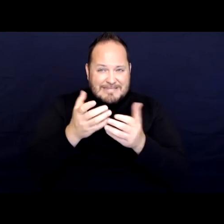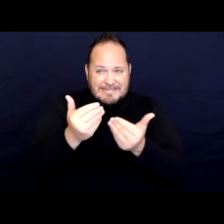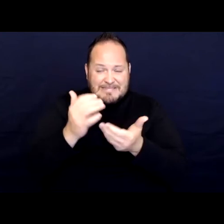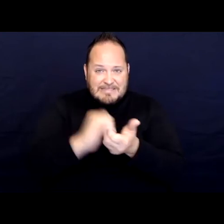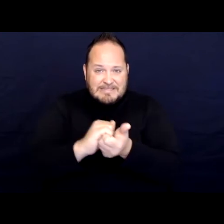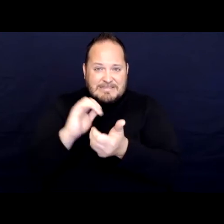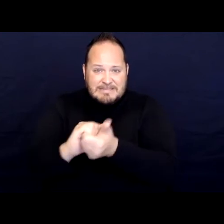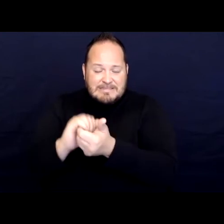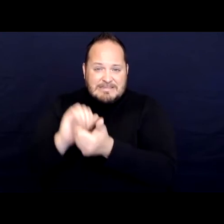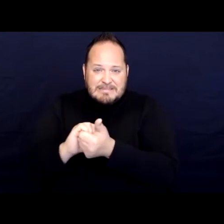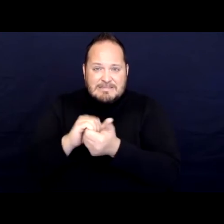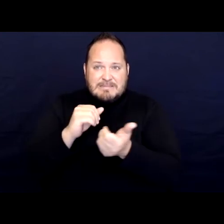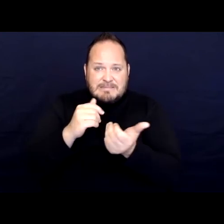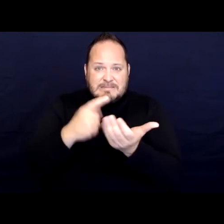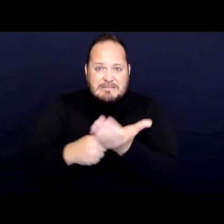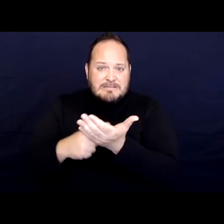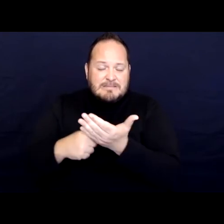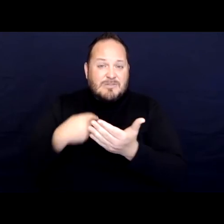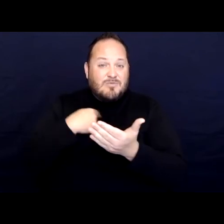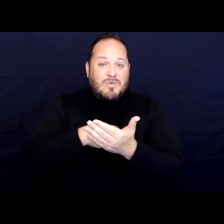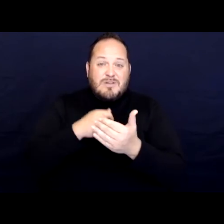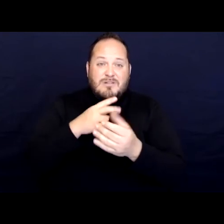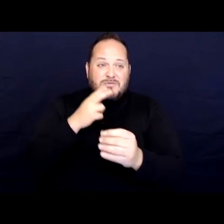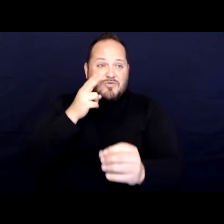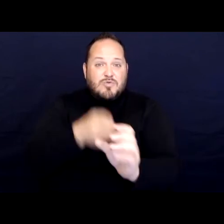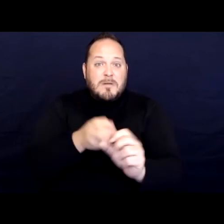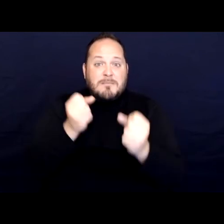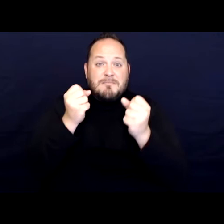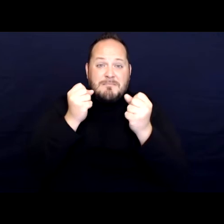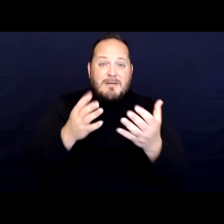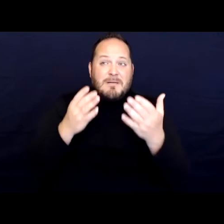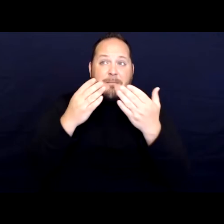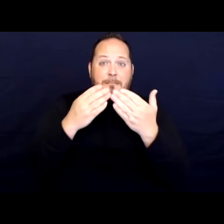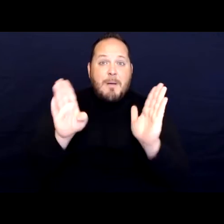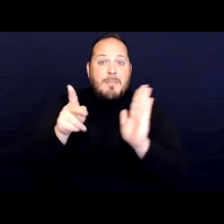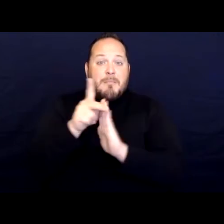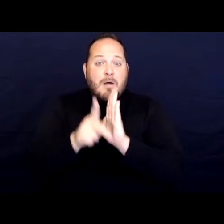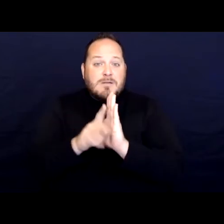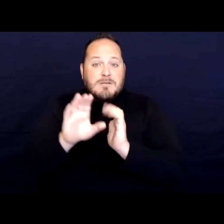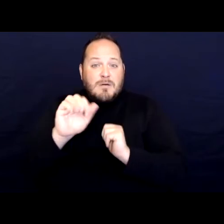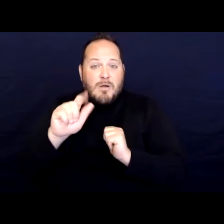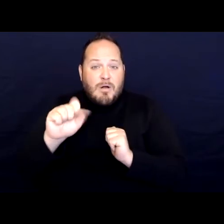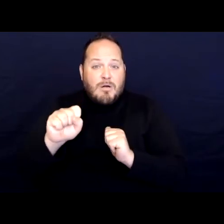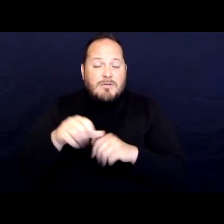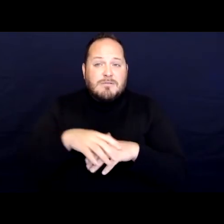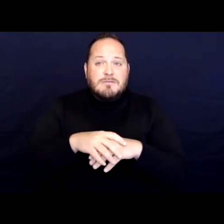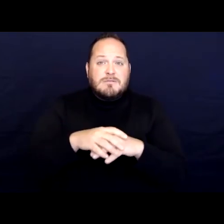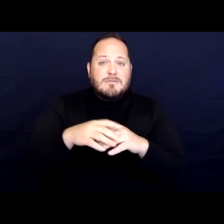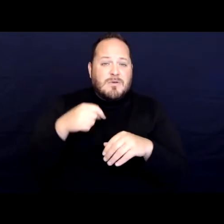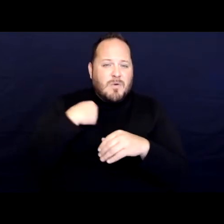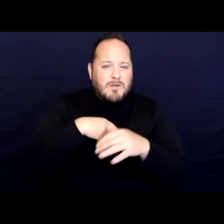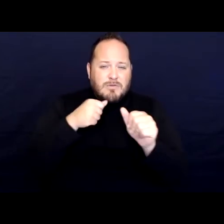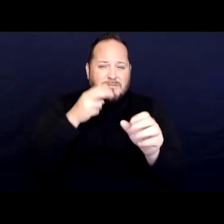as many, public policy calls, um, as many conversations as we could be a part